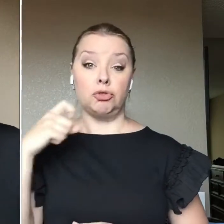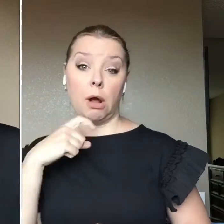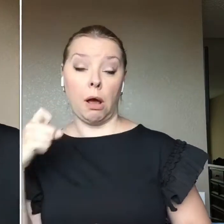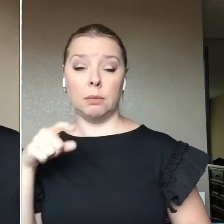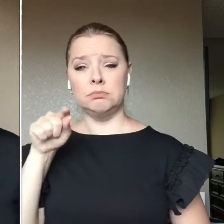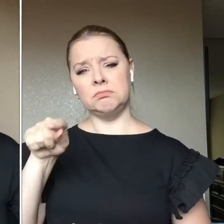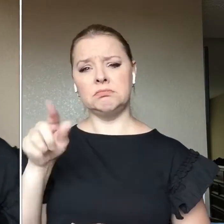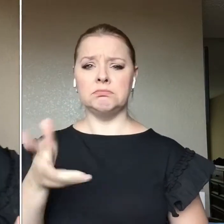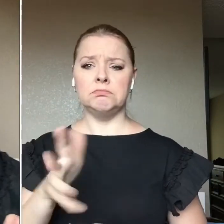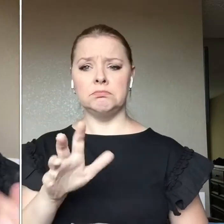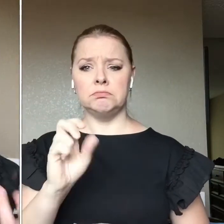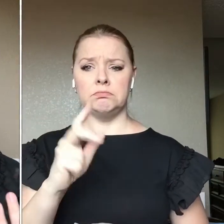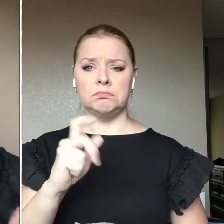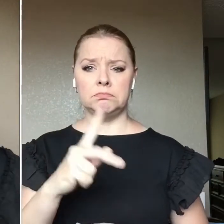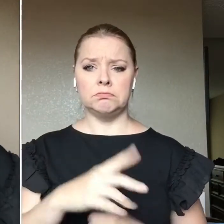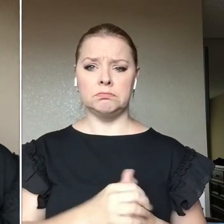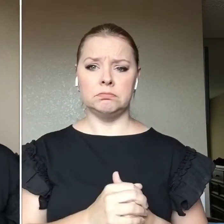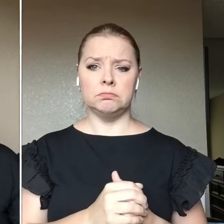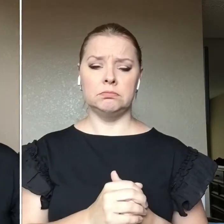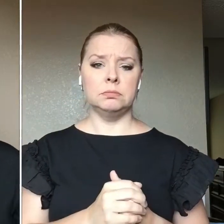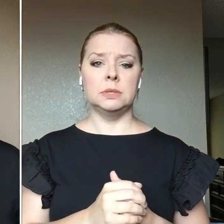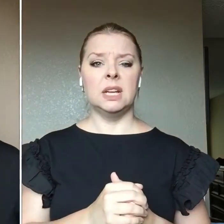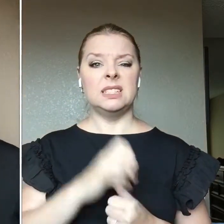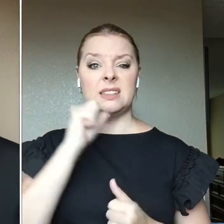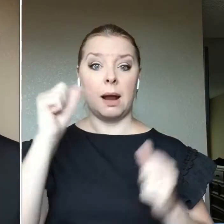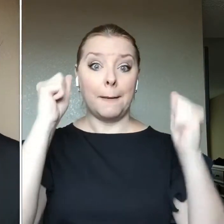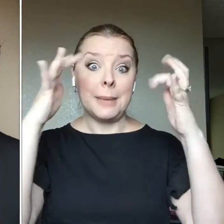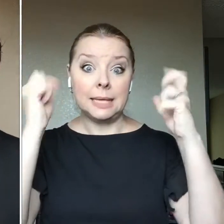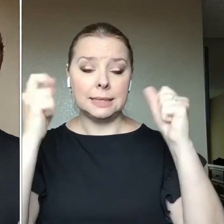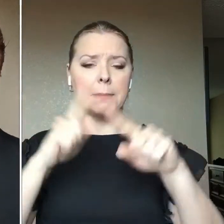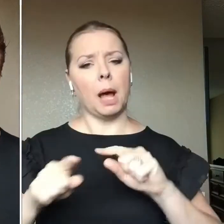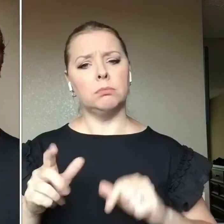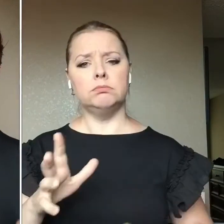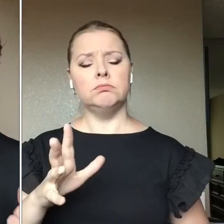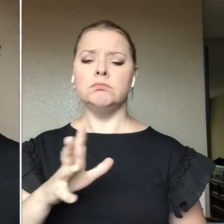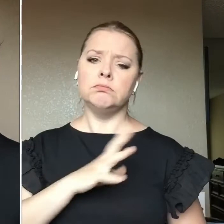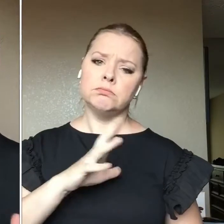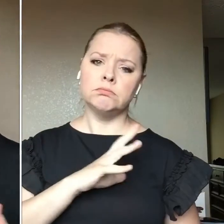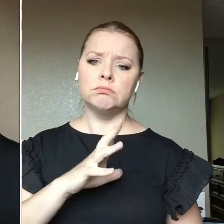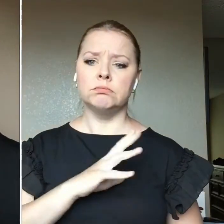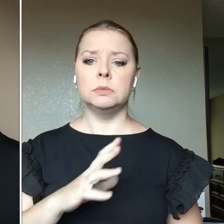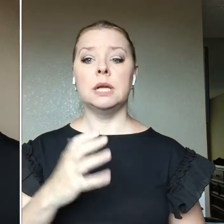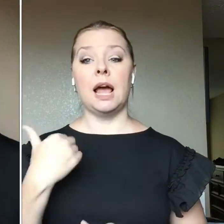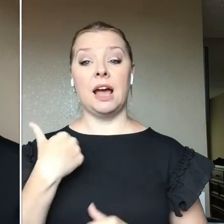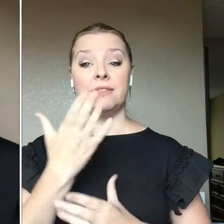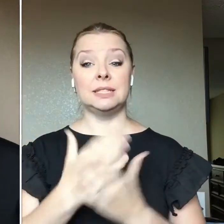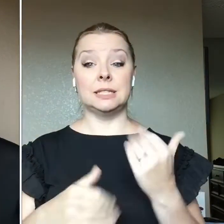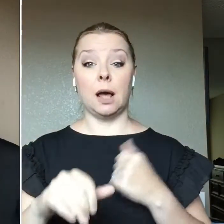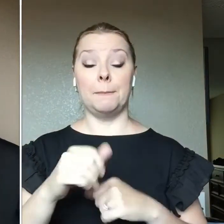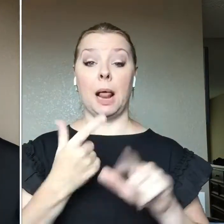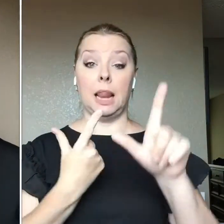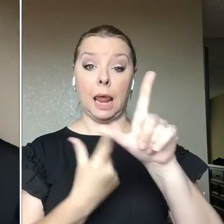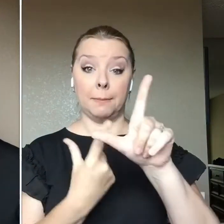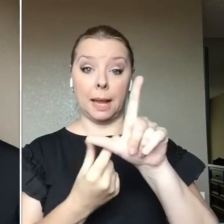Um, not amazing, but okay. So there are some Lime Life products I'm still going to be using,